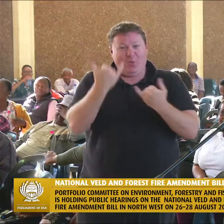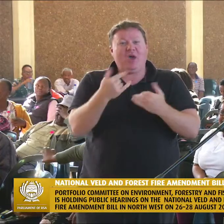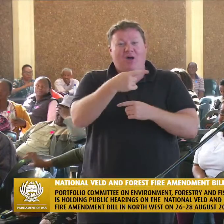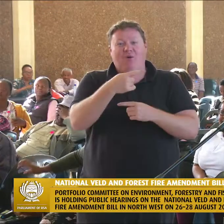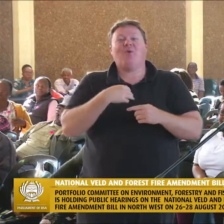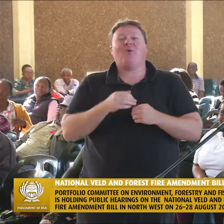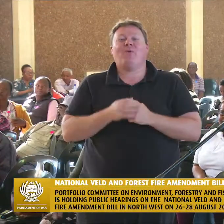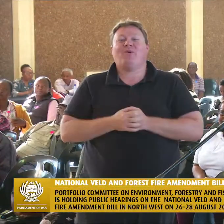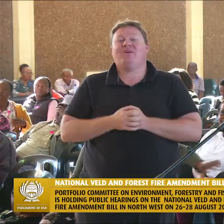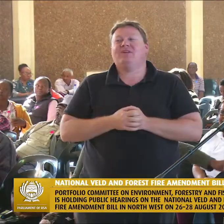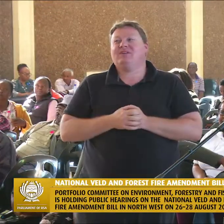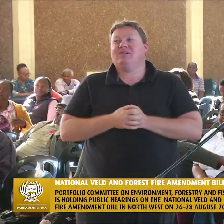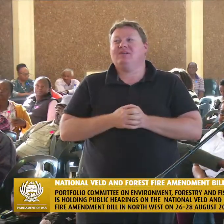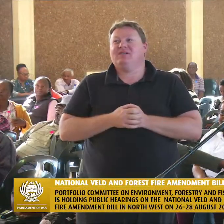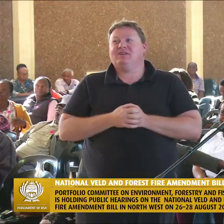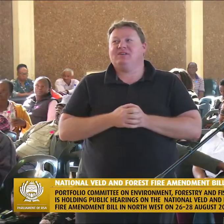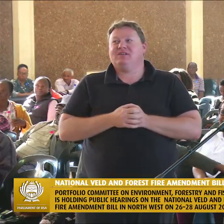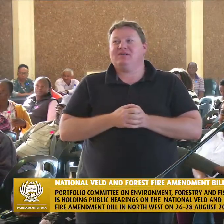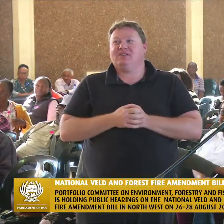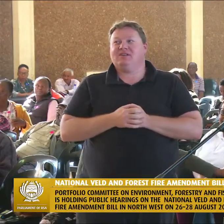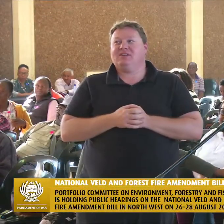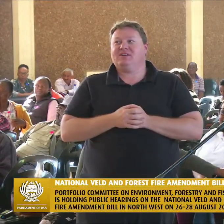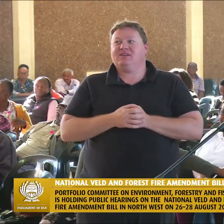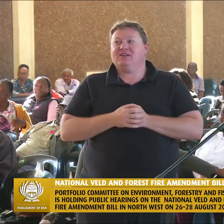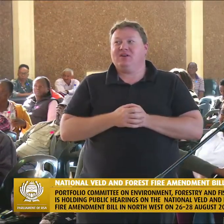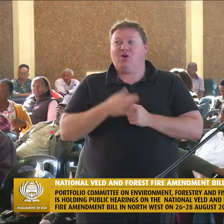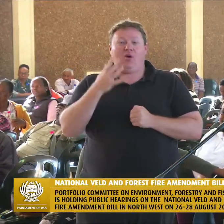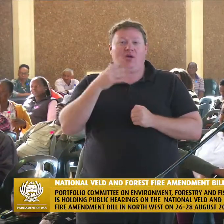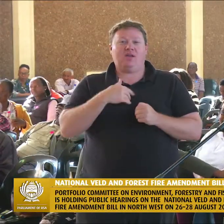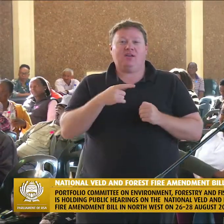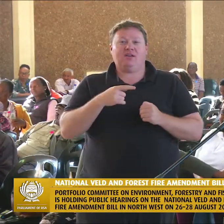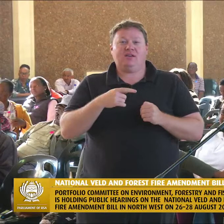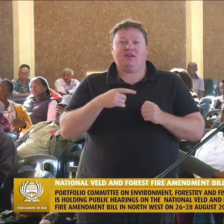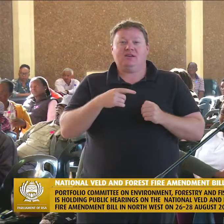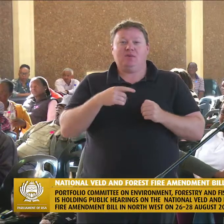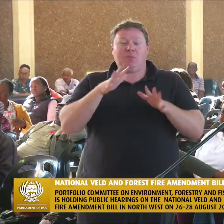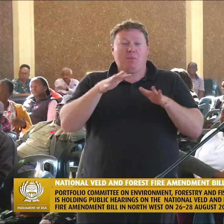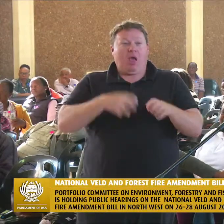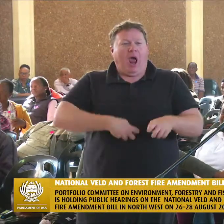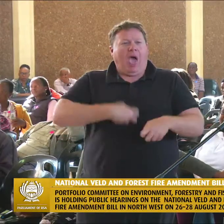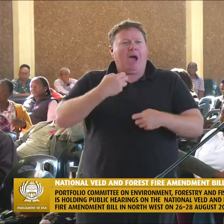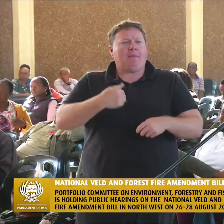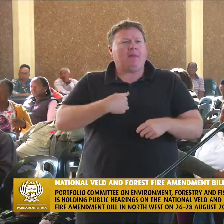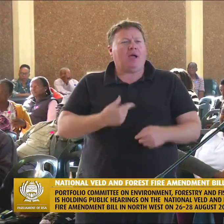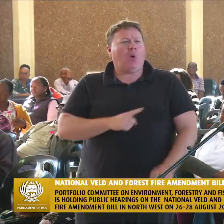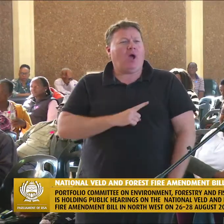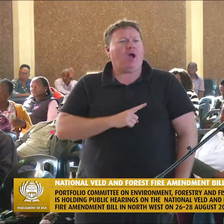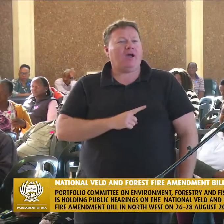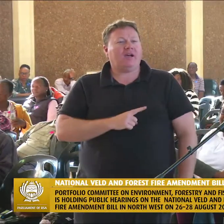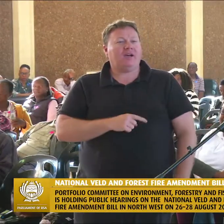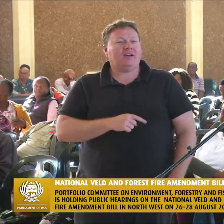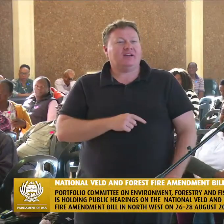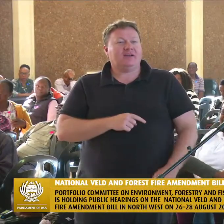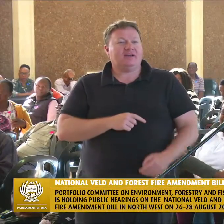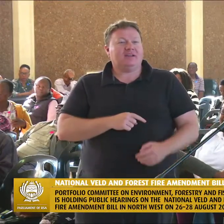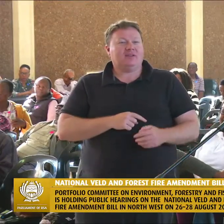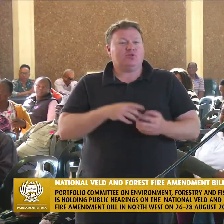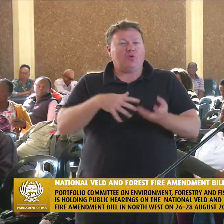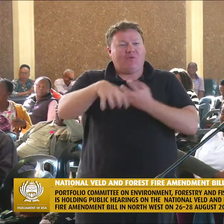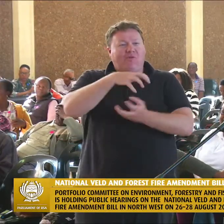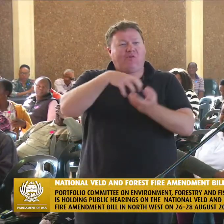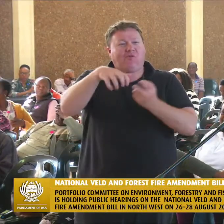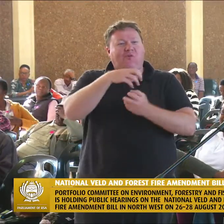we are and they are appetized wherever they are they are actually angry with me yeah because you also mix the languages you